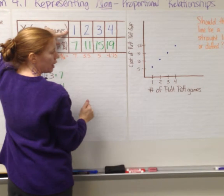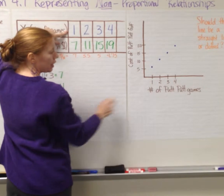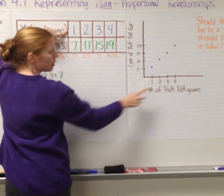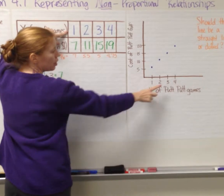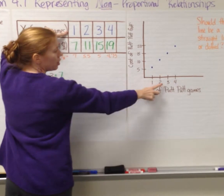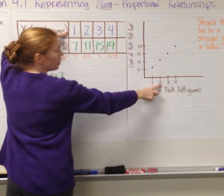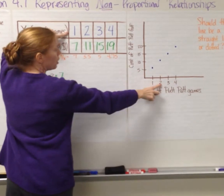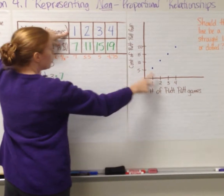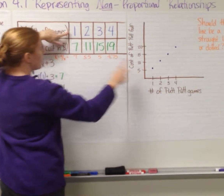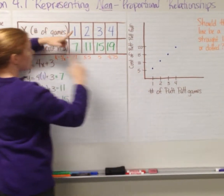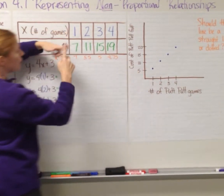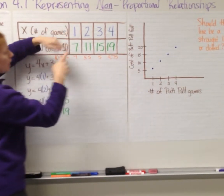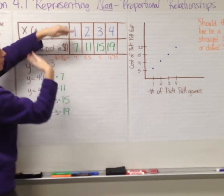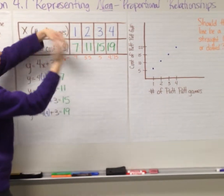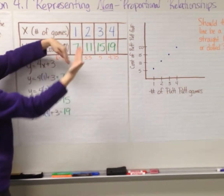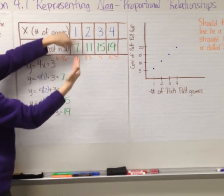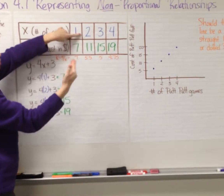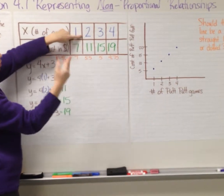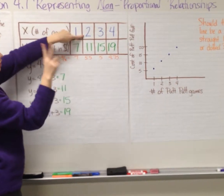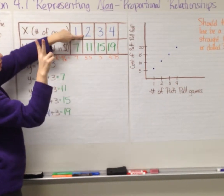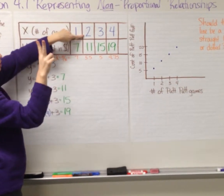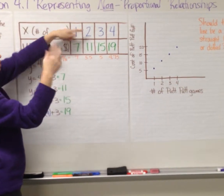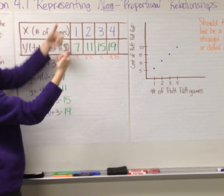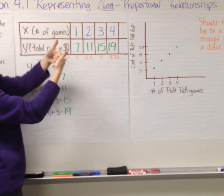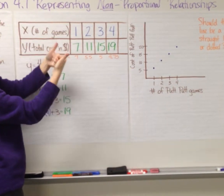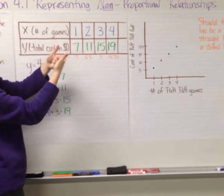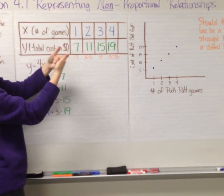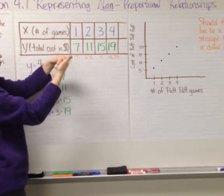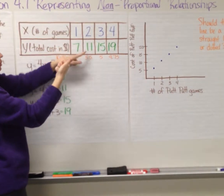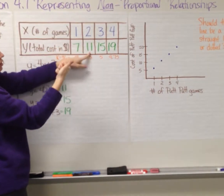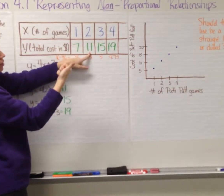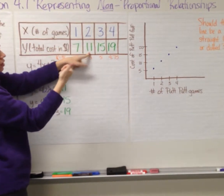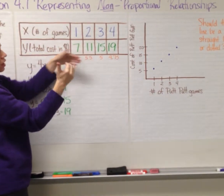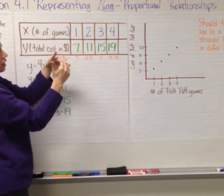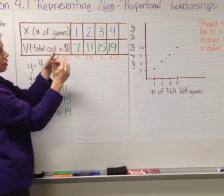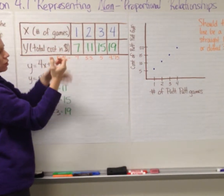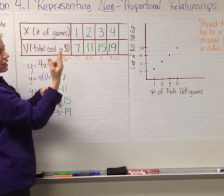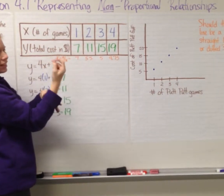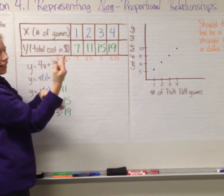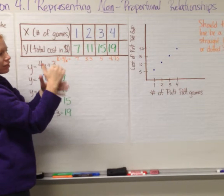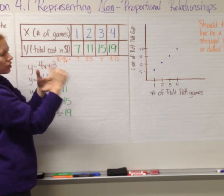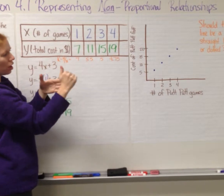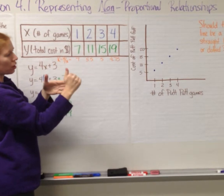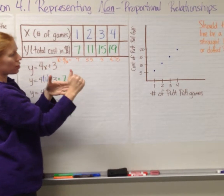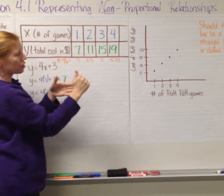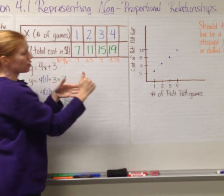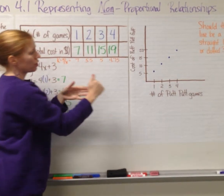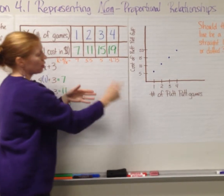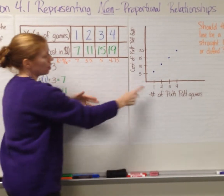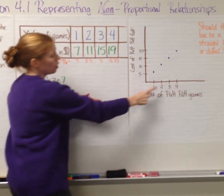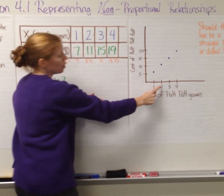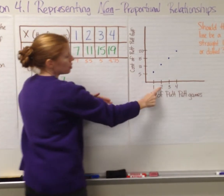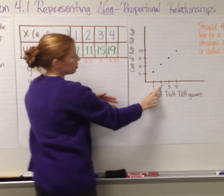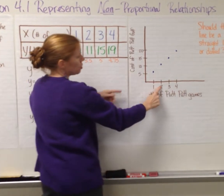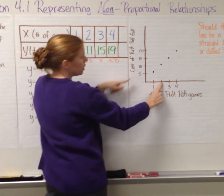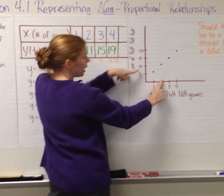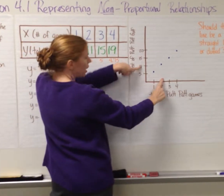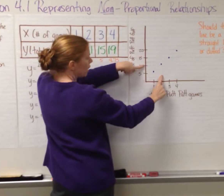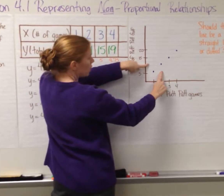Okay, then next one, 2 games equals $11. So 2